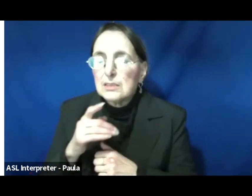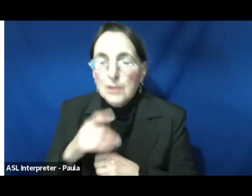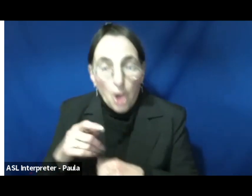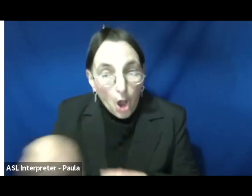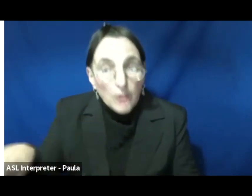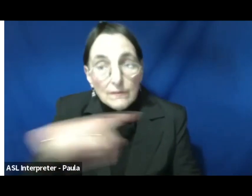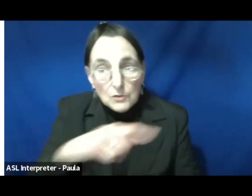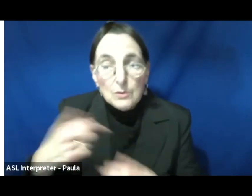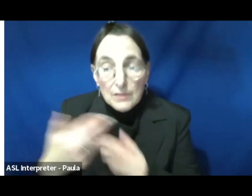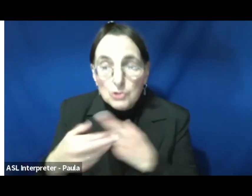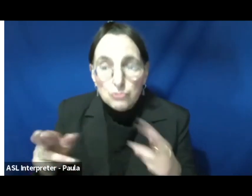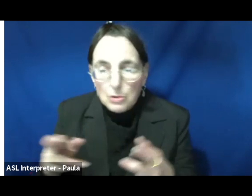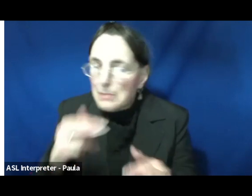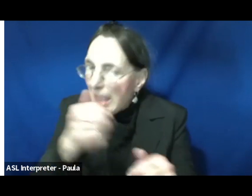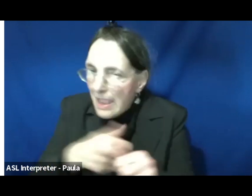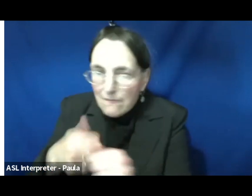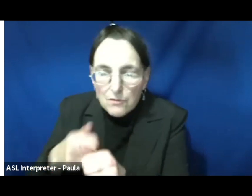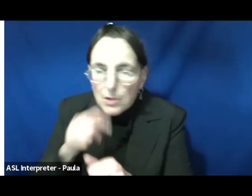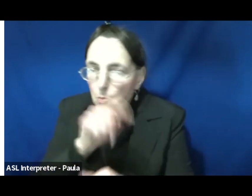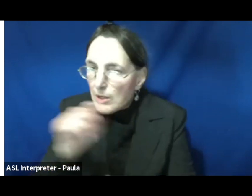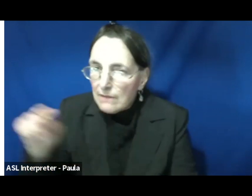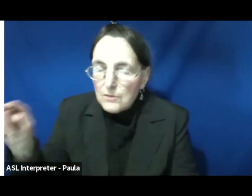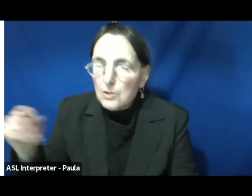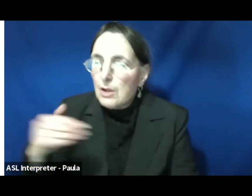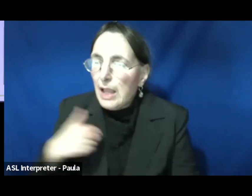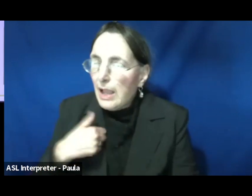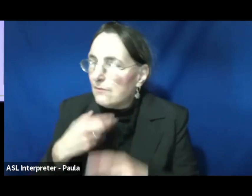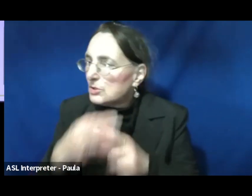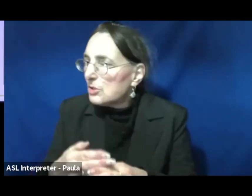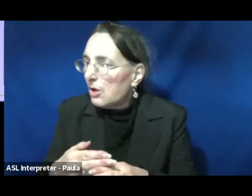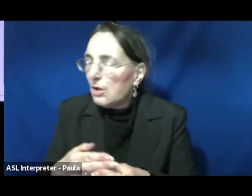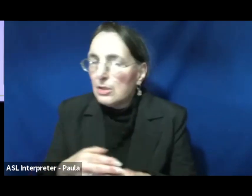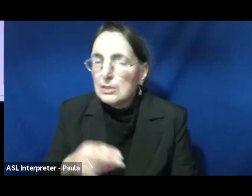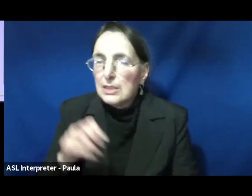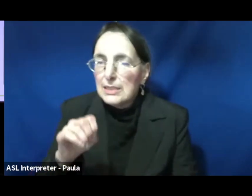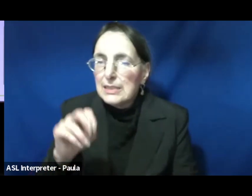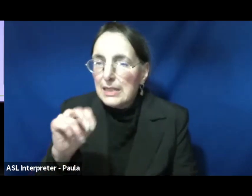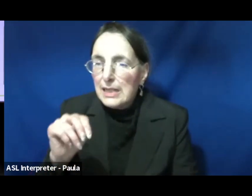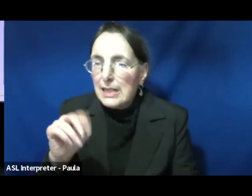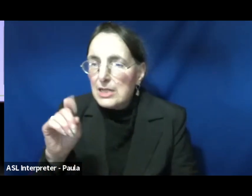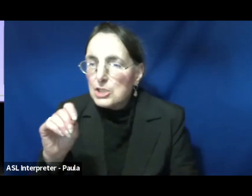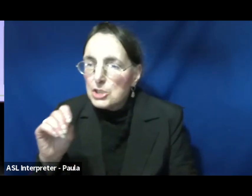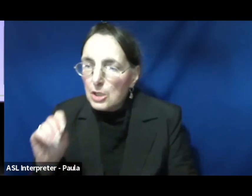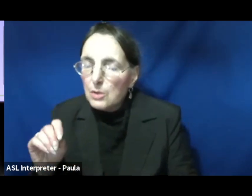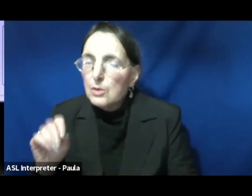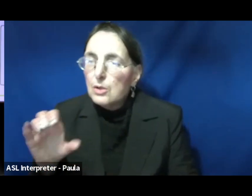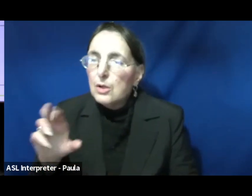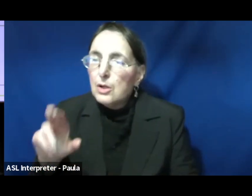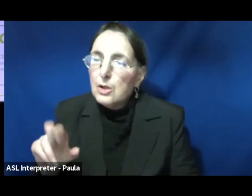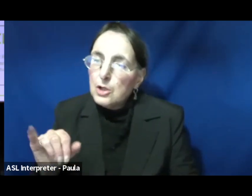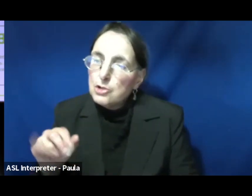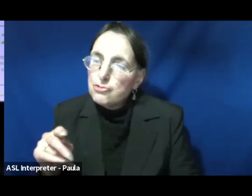room, every one of you has what we call an endocannabinoid system. Turn to your friend and say, you have an endocannabinoid system.